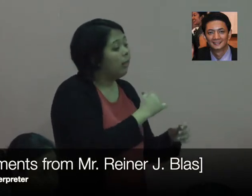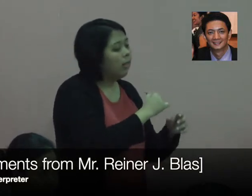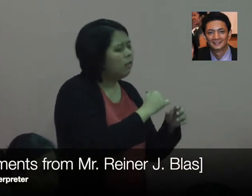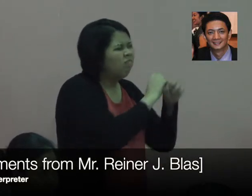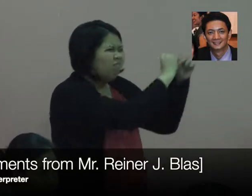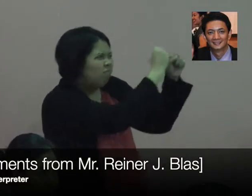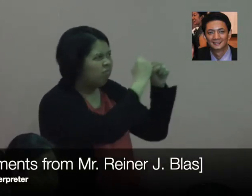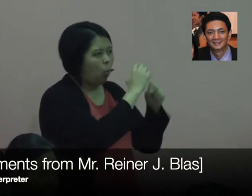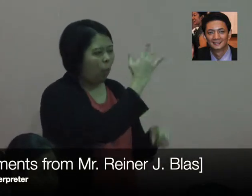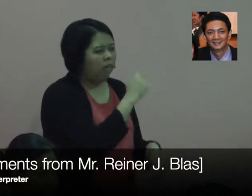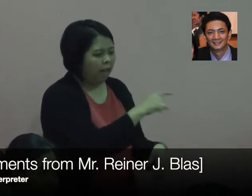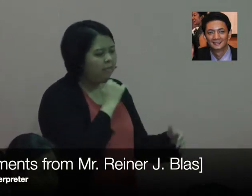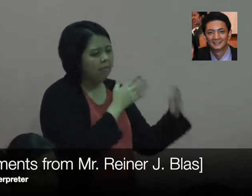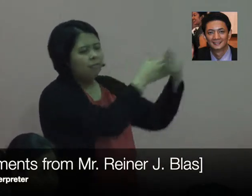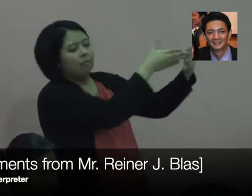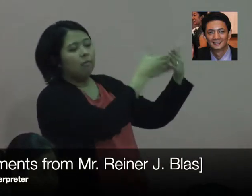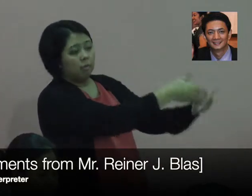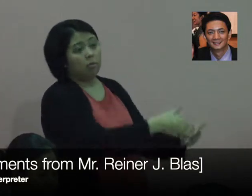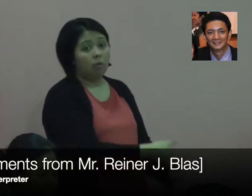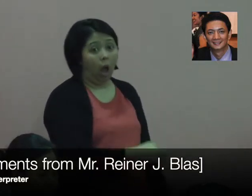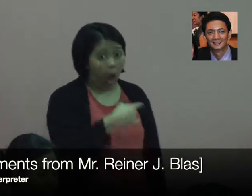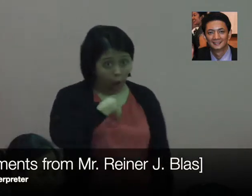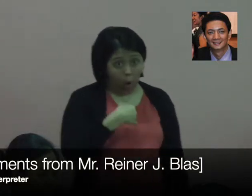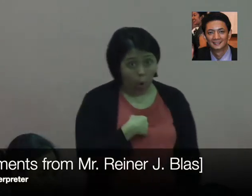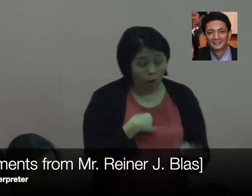as interpreters to